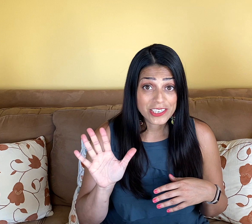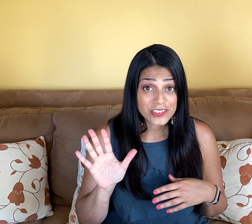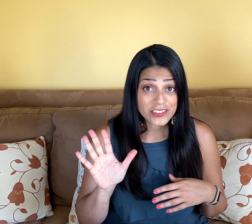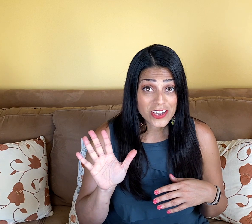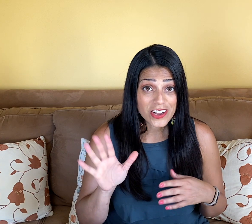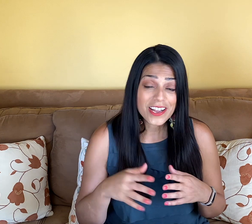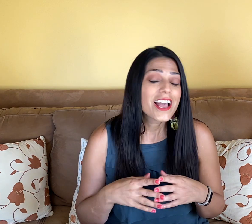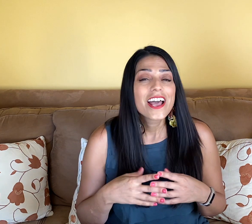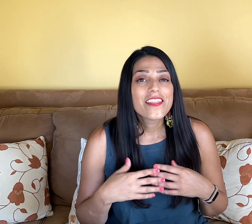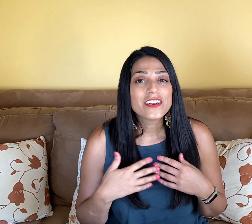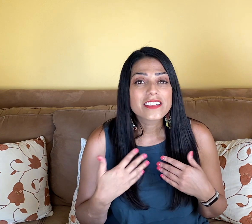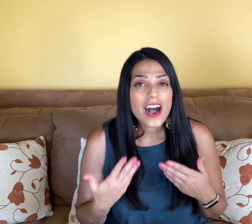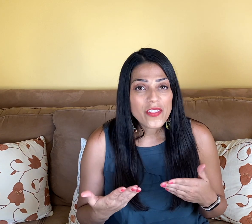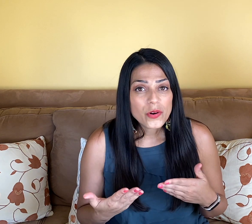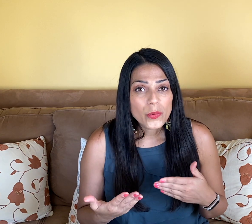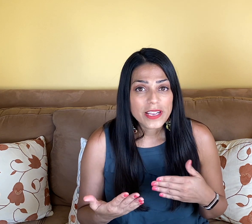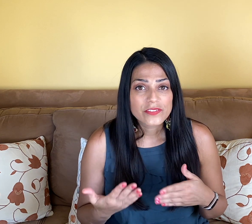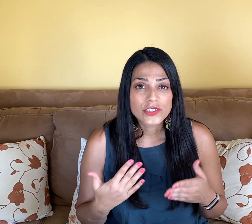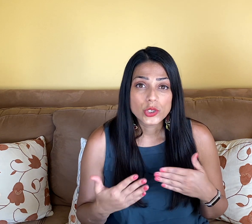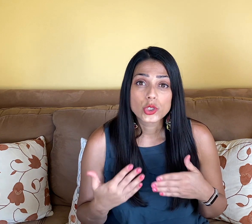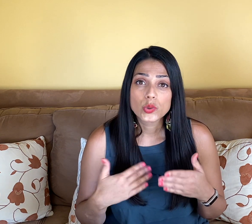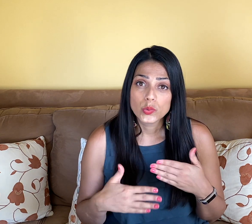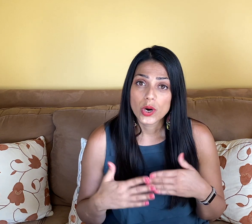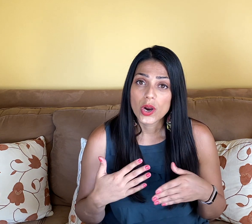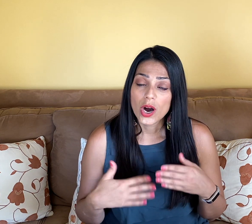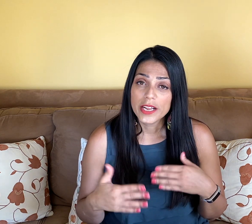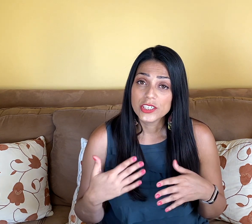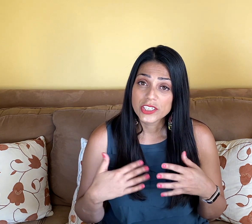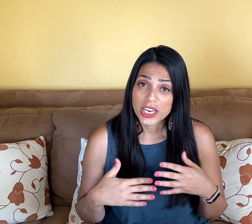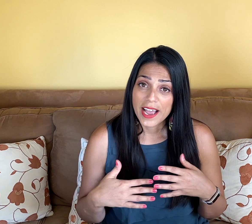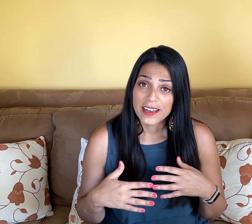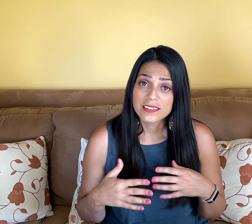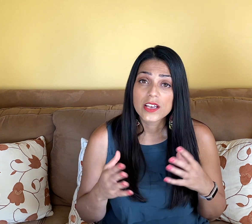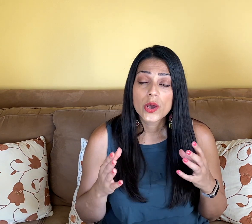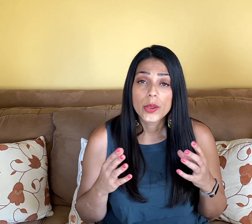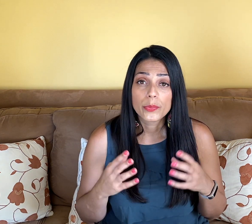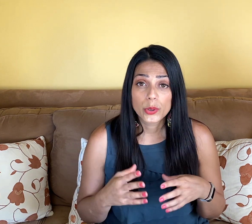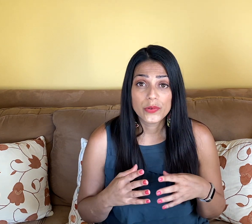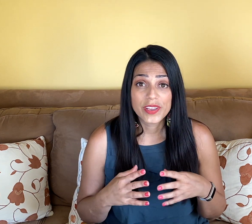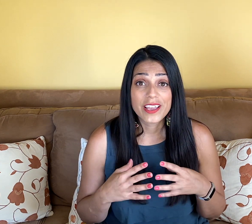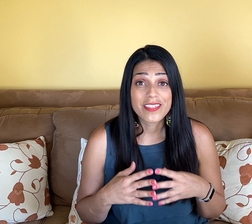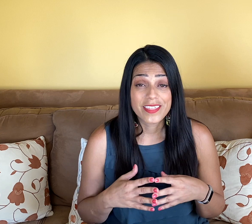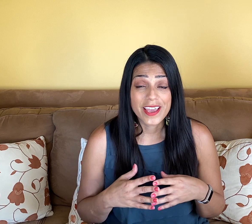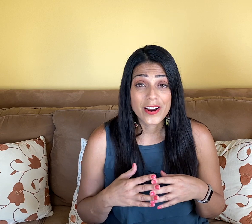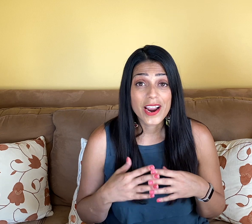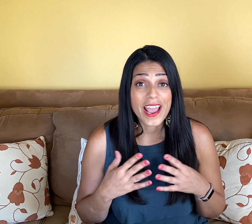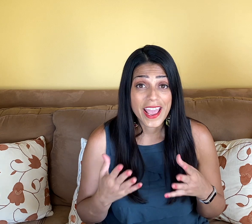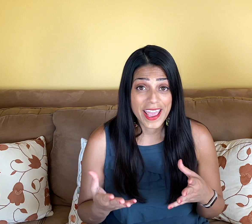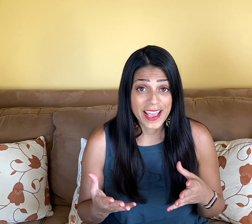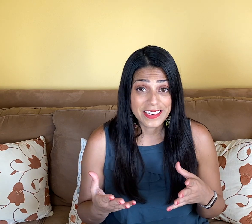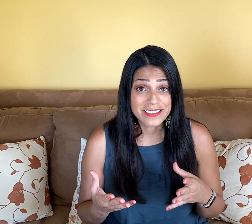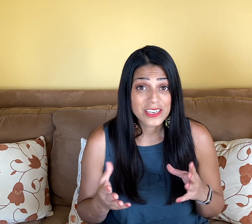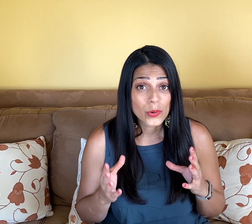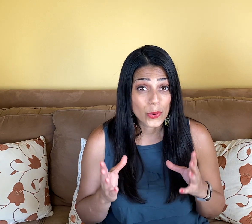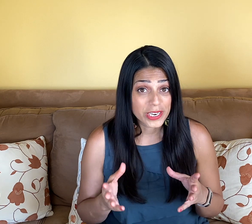Candles song, there's other ways for you to work on your child improving their hand